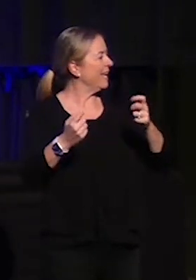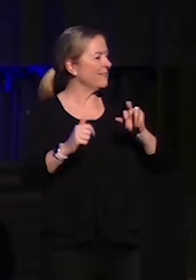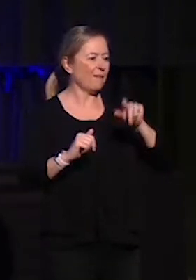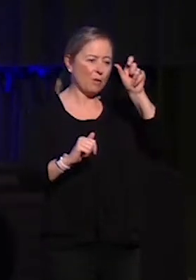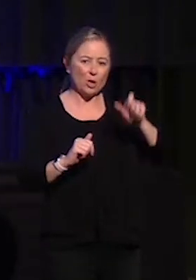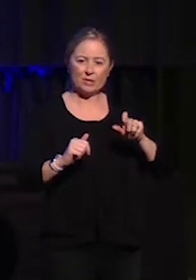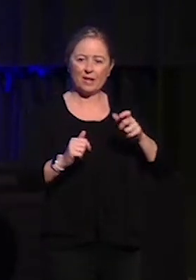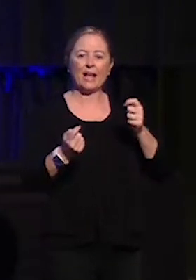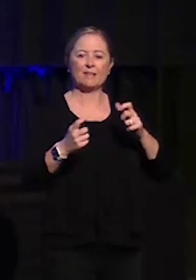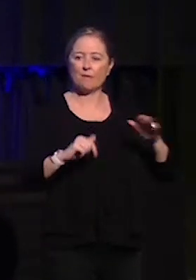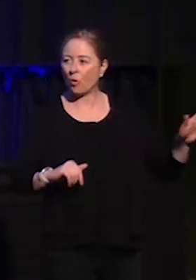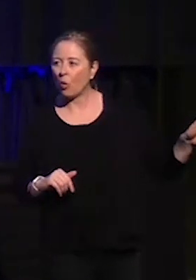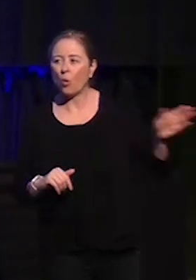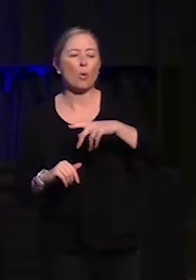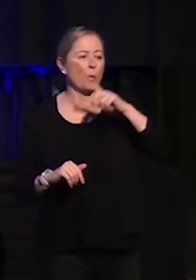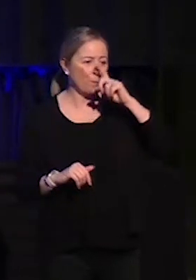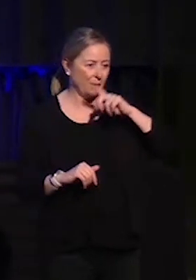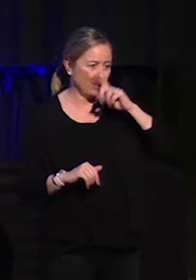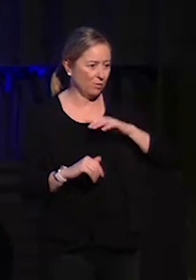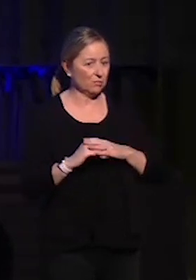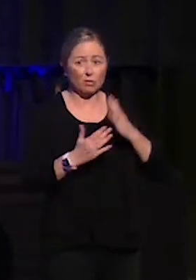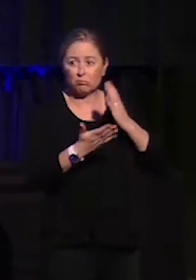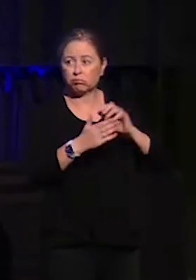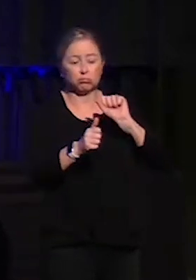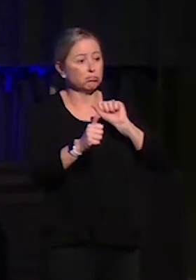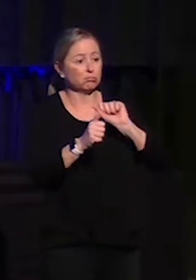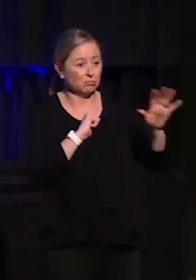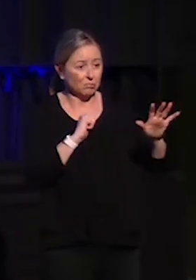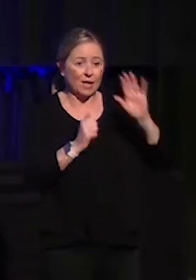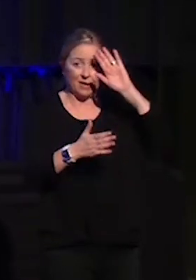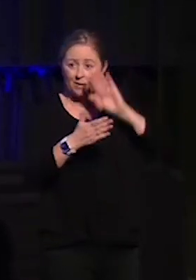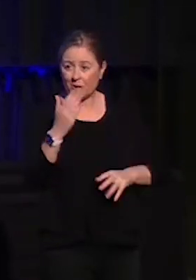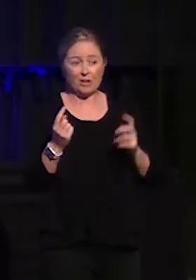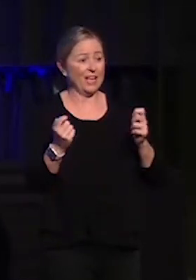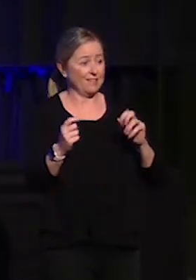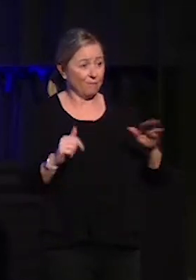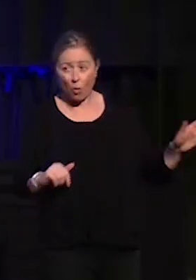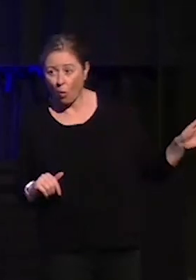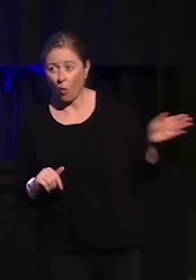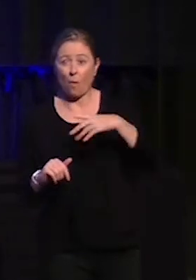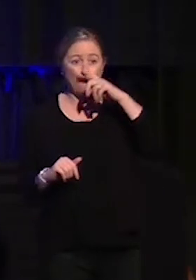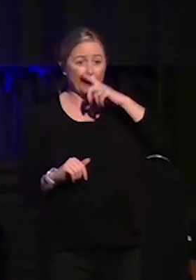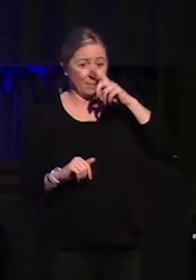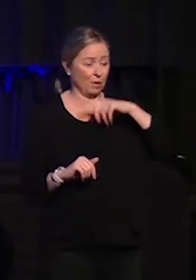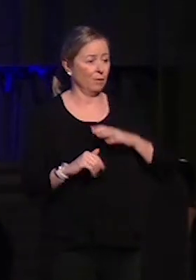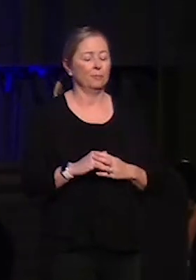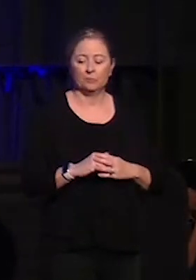for everyone, okay? And that's going to be a recurring theme. Experiences that are easy to use for everyone. Keep that in mind.